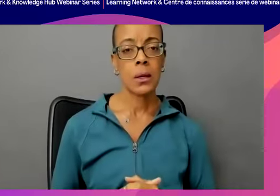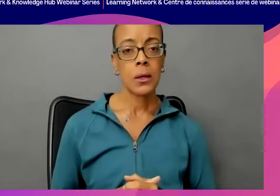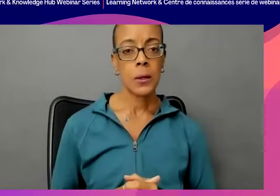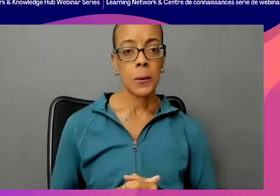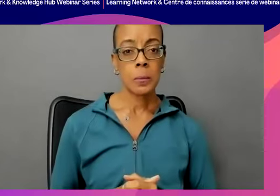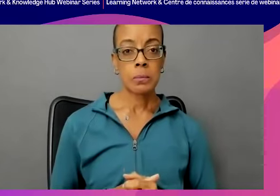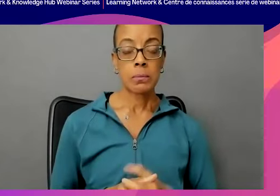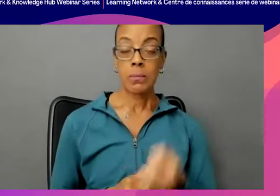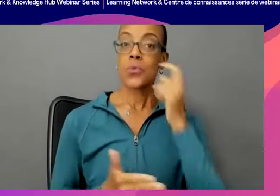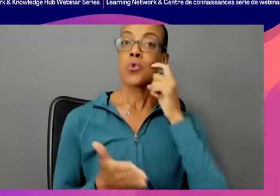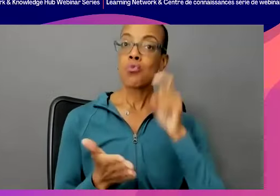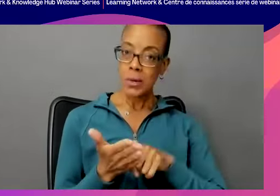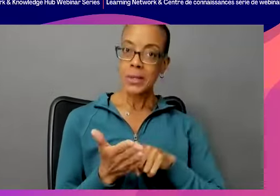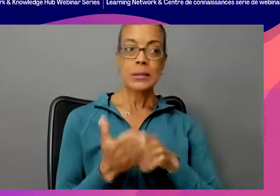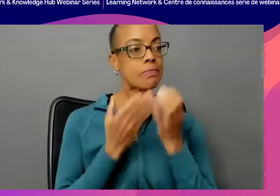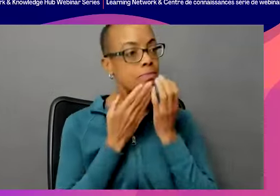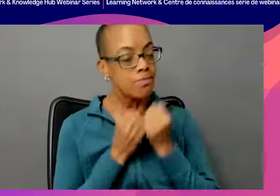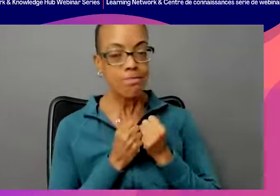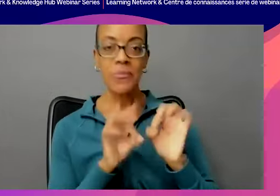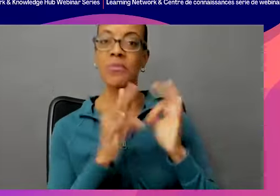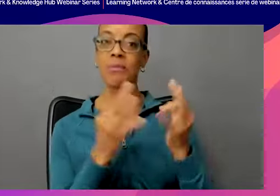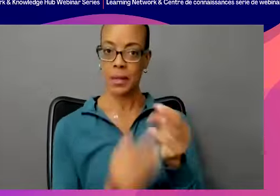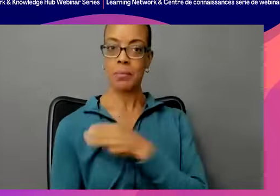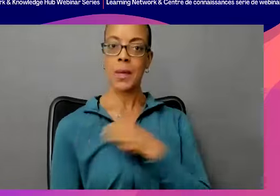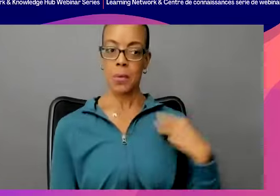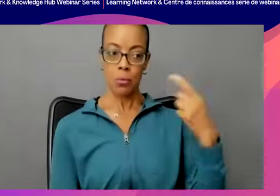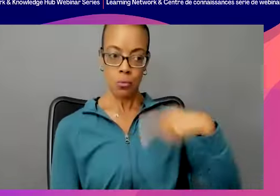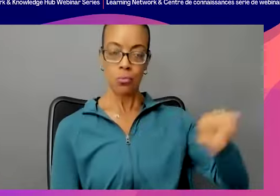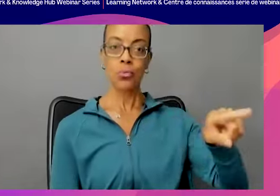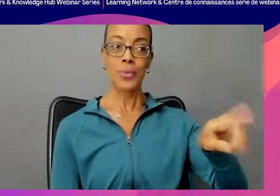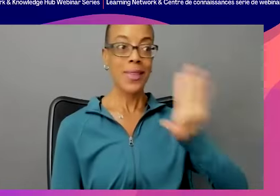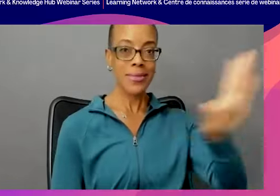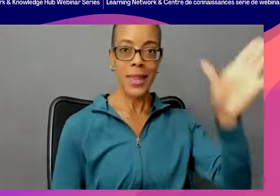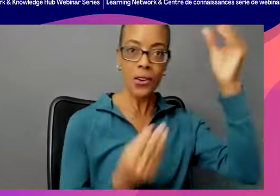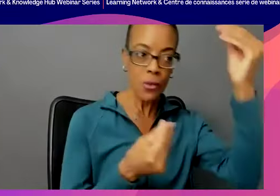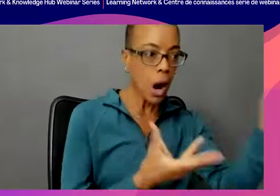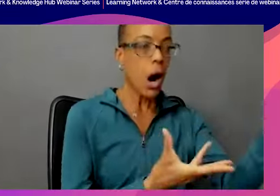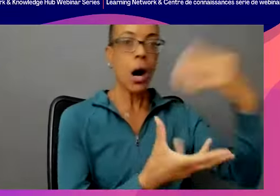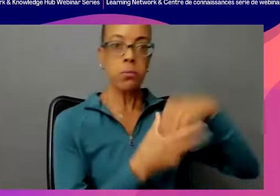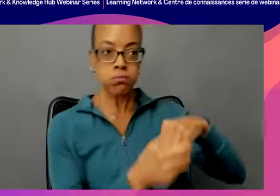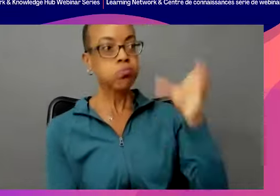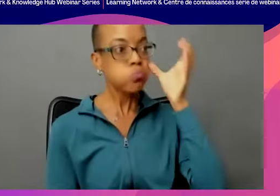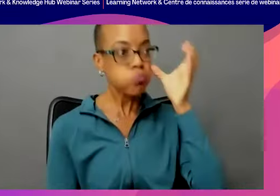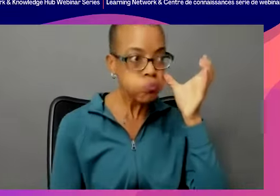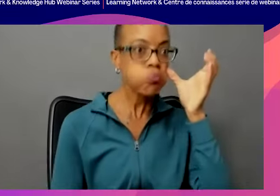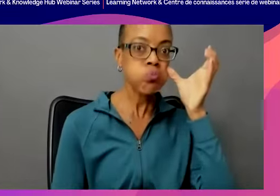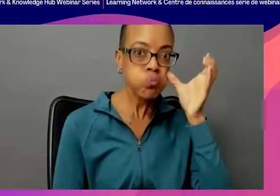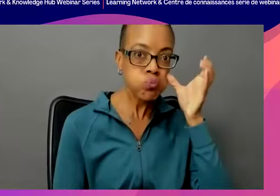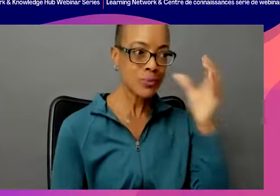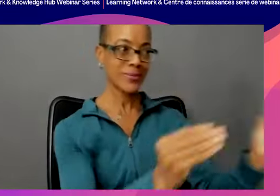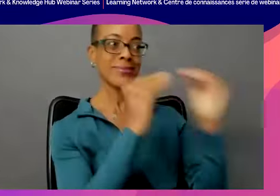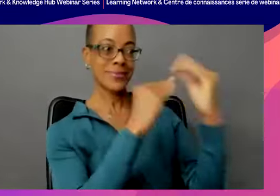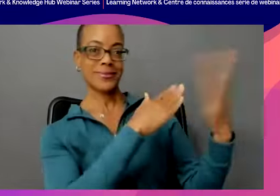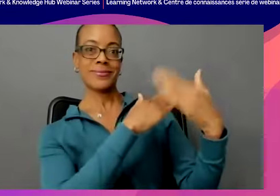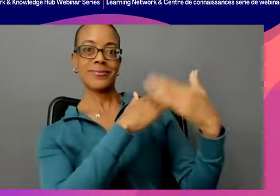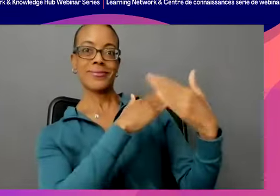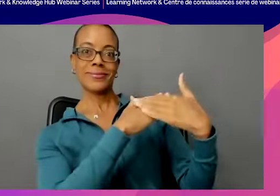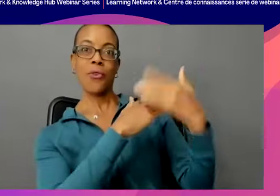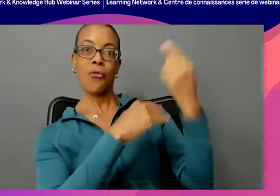Recognize and value family members. Include family members' input and follow the family's lead to decide what supports are needed for their